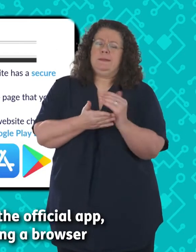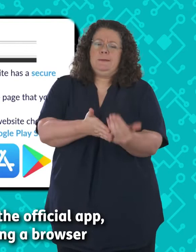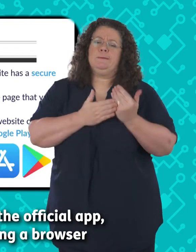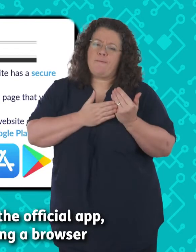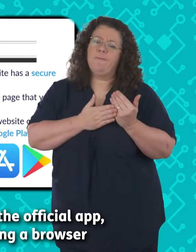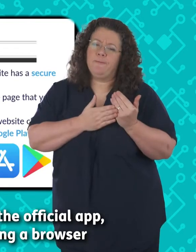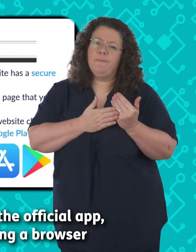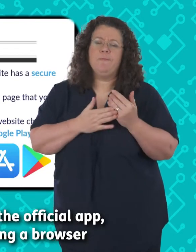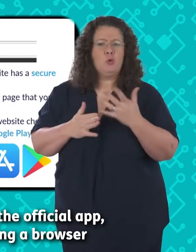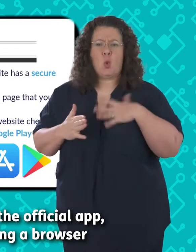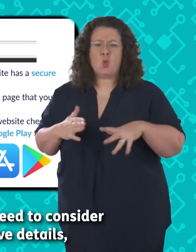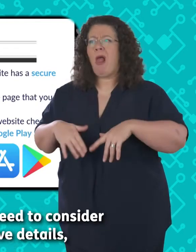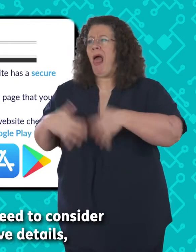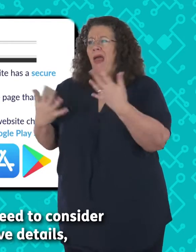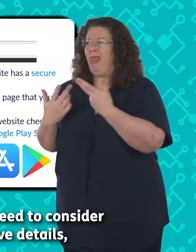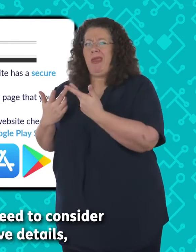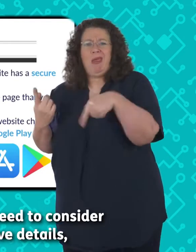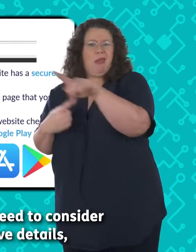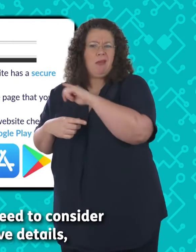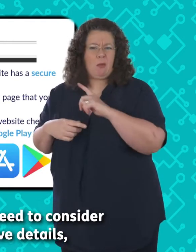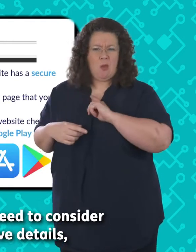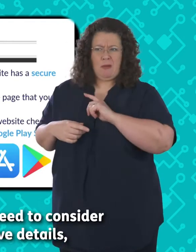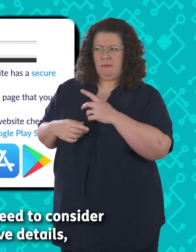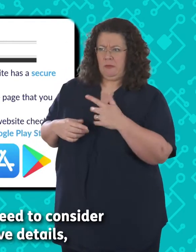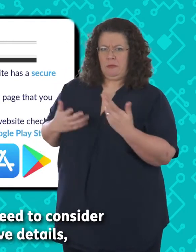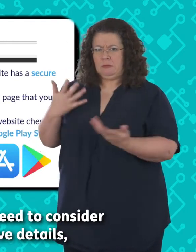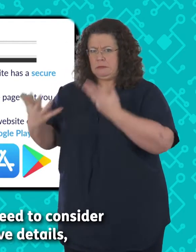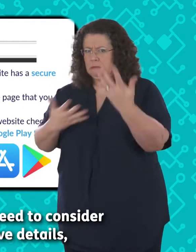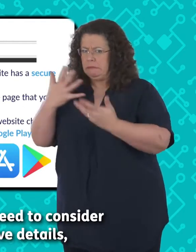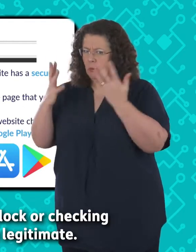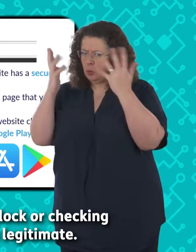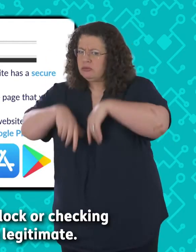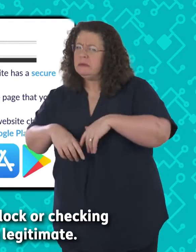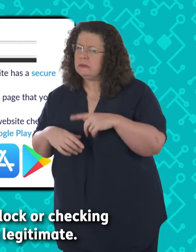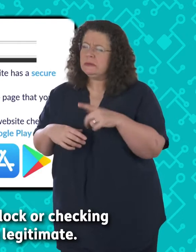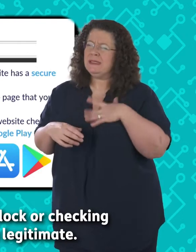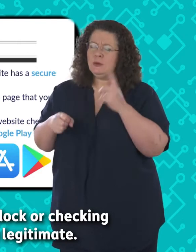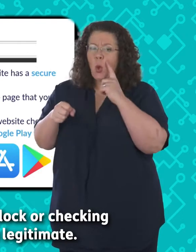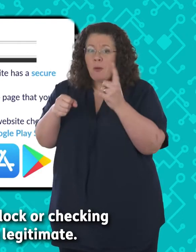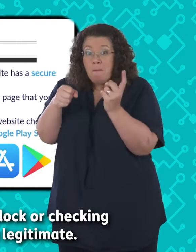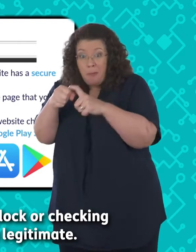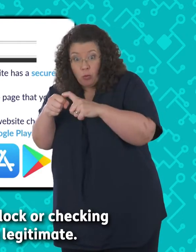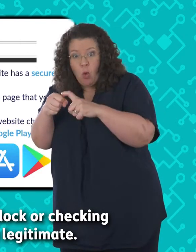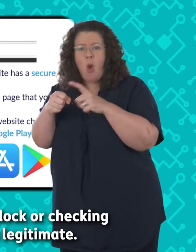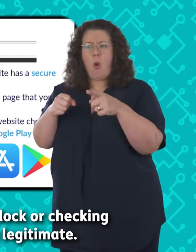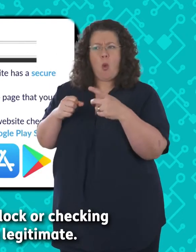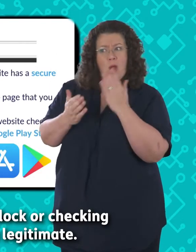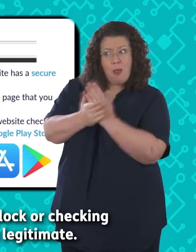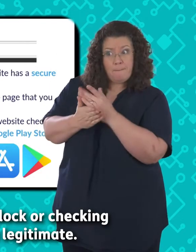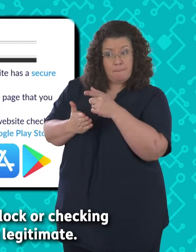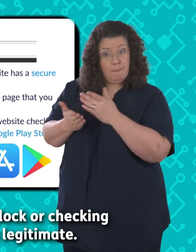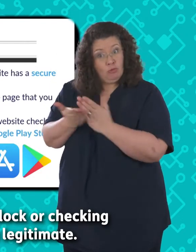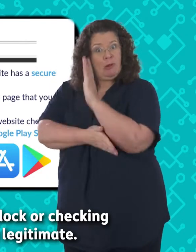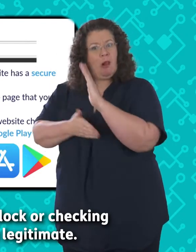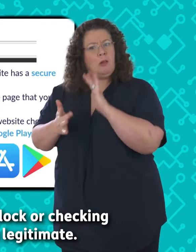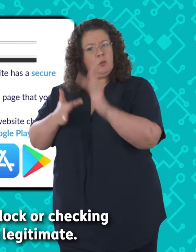app is safer than using a browser because we do not need to consider any of the above details, like looking for a padlock or checking if the website is